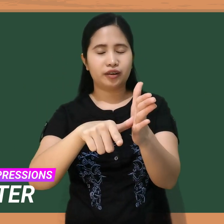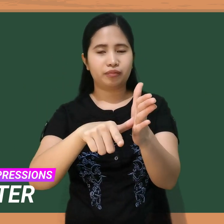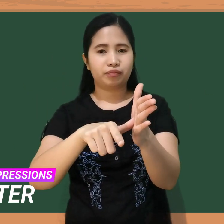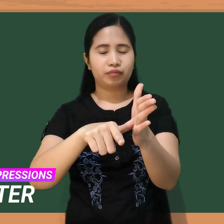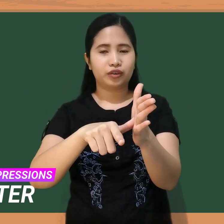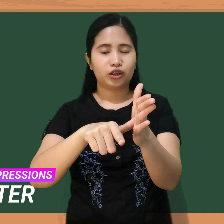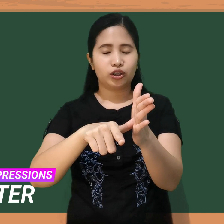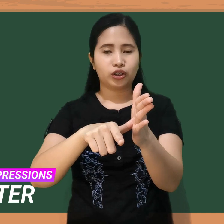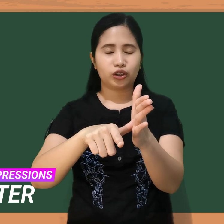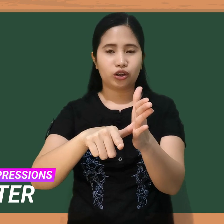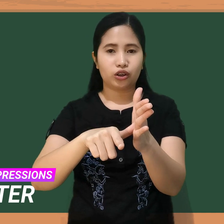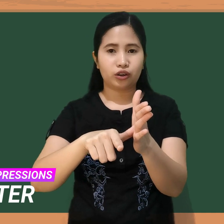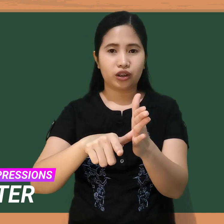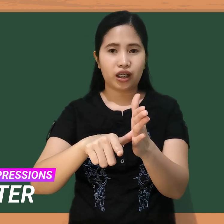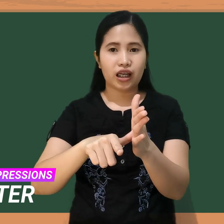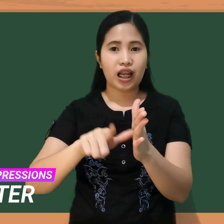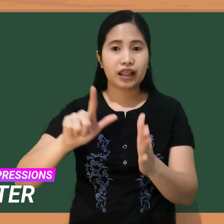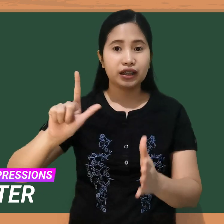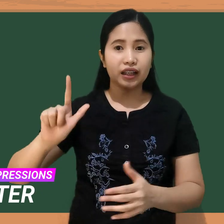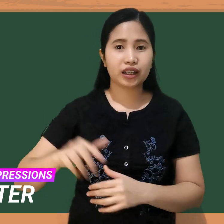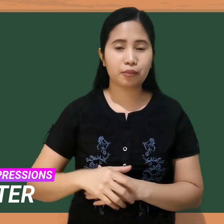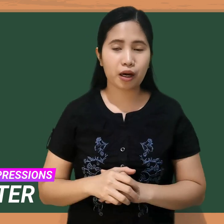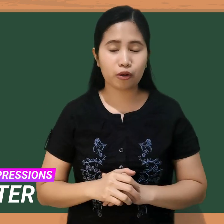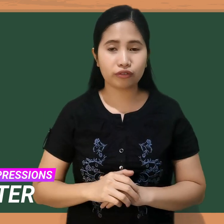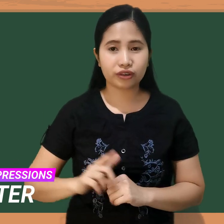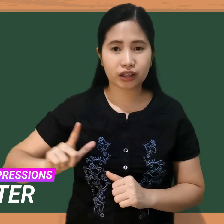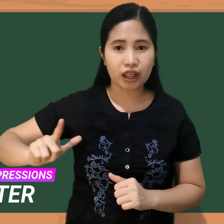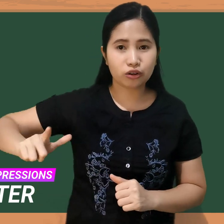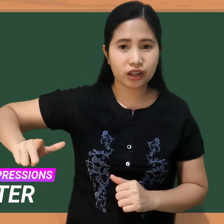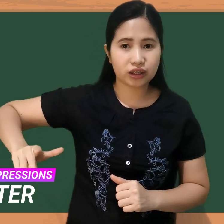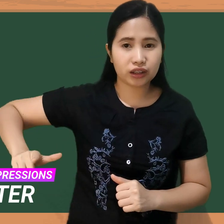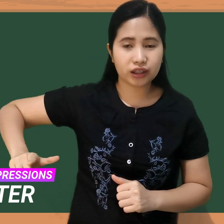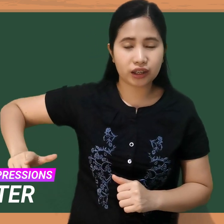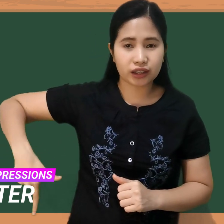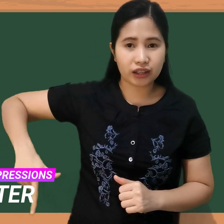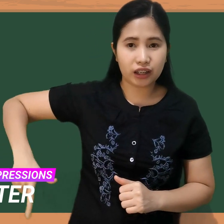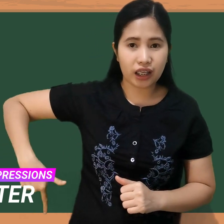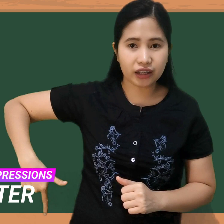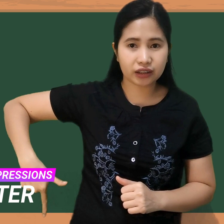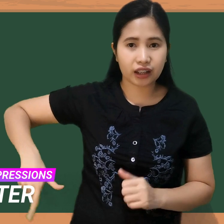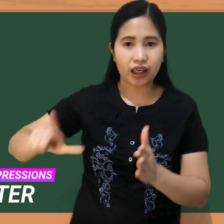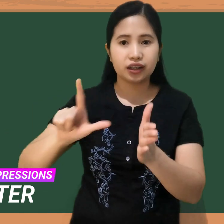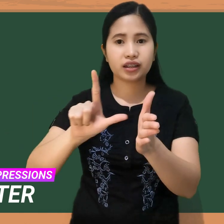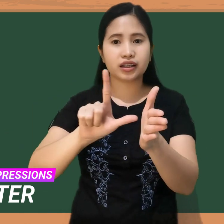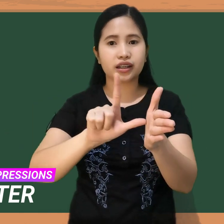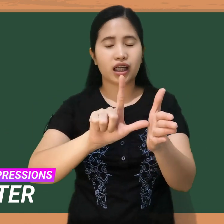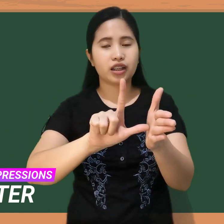later. So, alalahanin natin na baka ma-confuse tayo. This is the sign late, and this is the sign